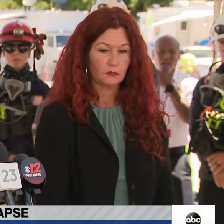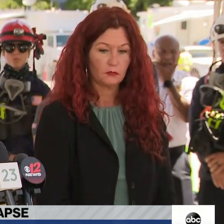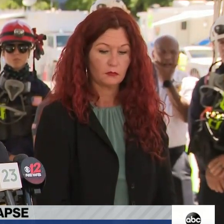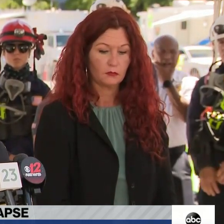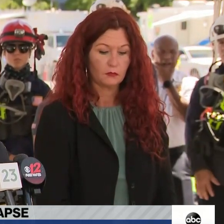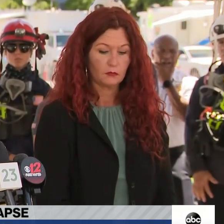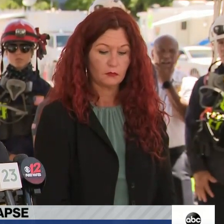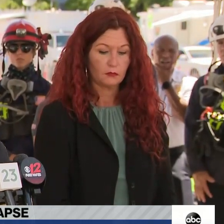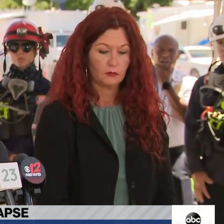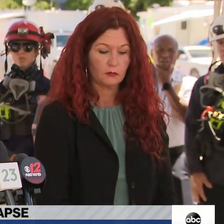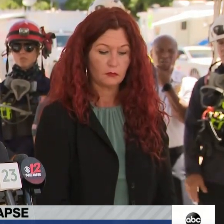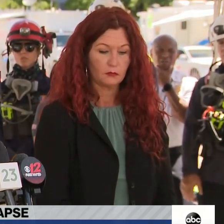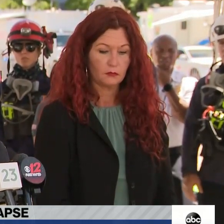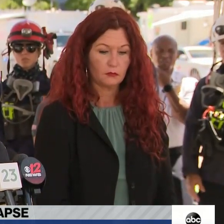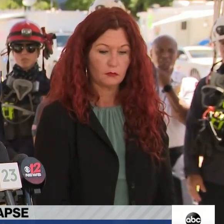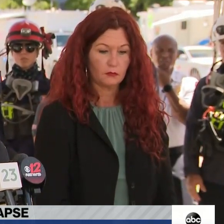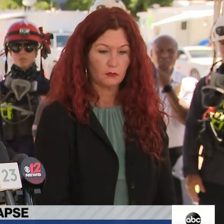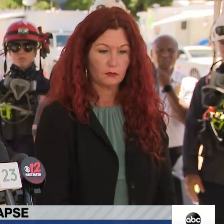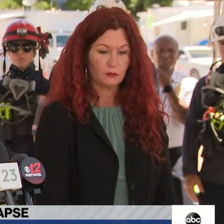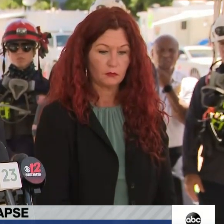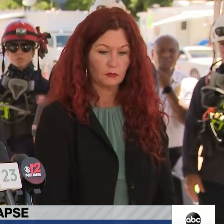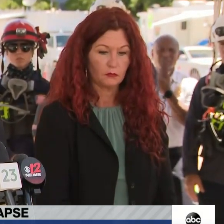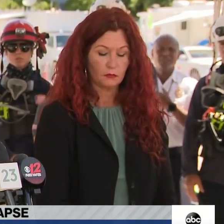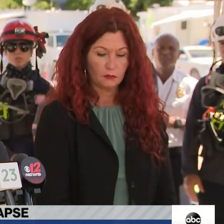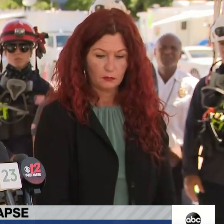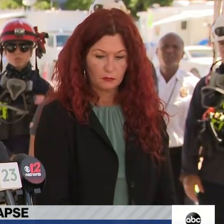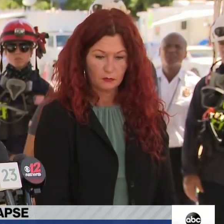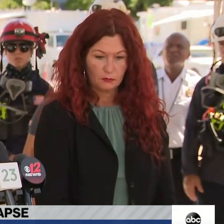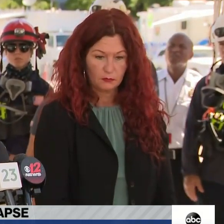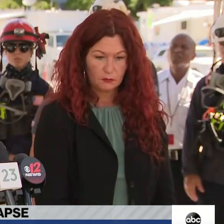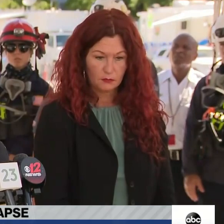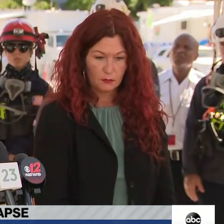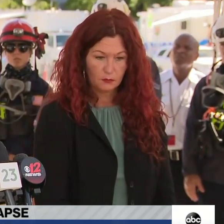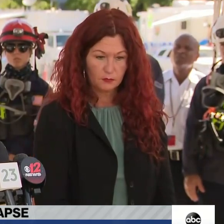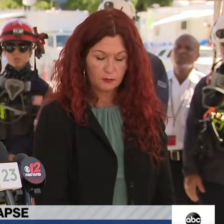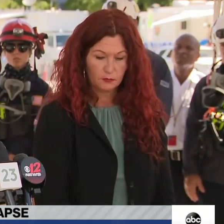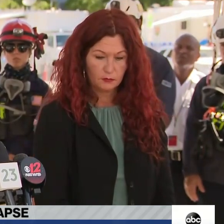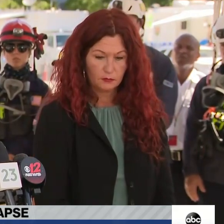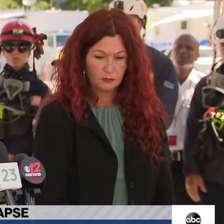y vamos a seguir continuando apoyando. Muchas gracias.